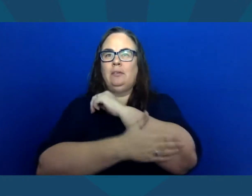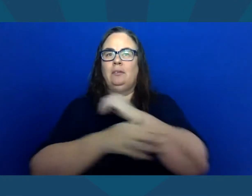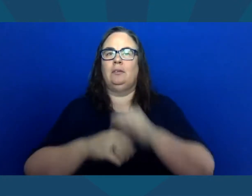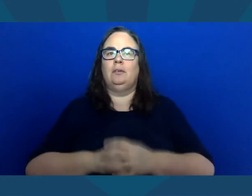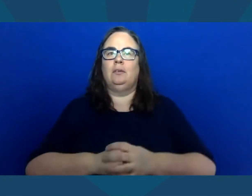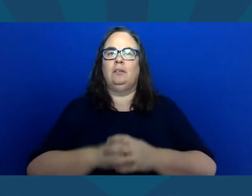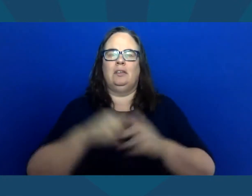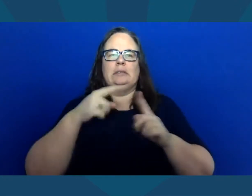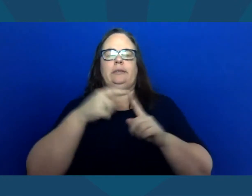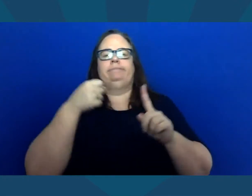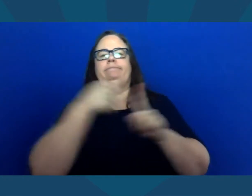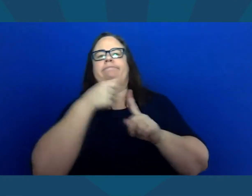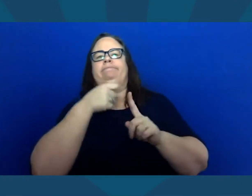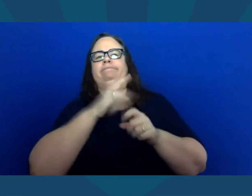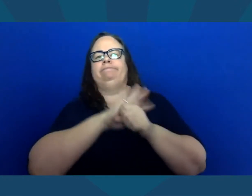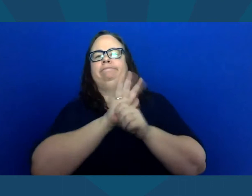until the virus hit.